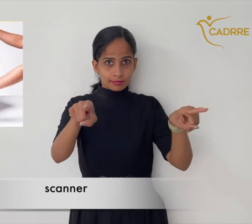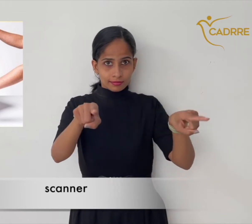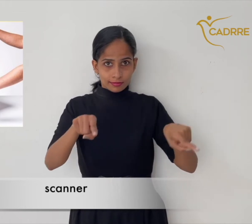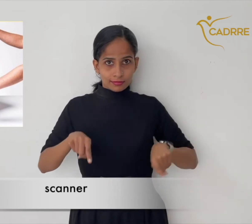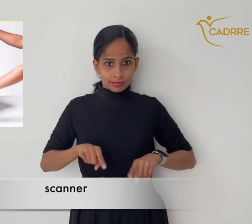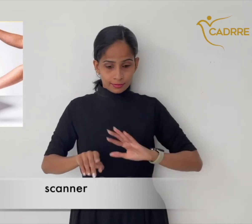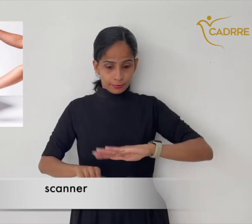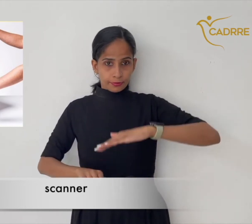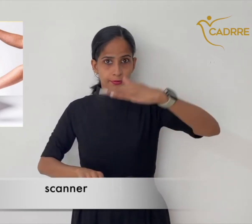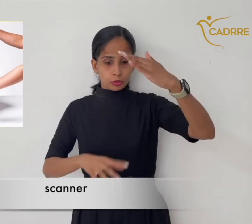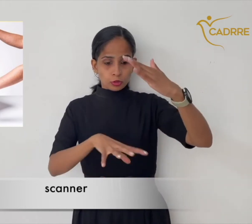scanner